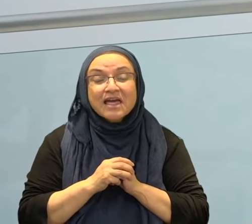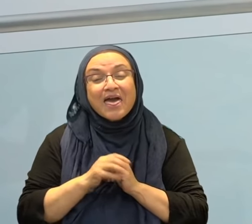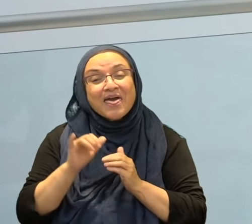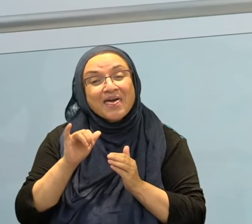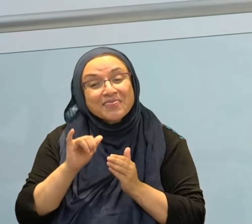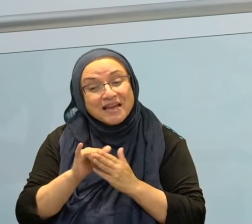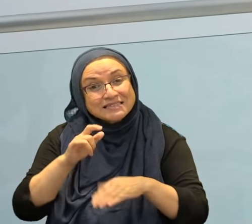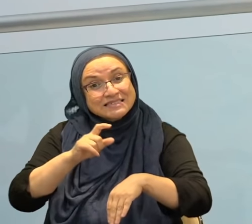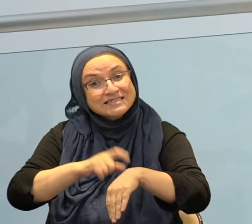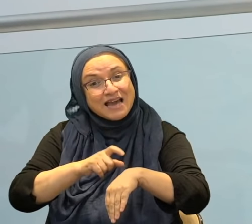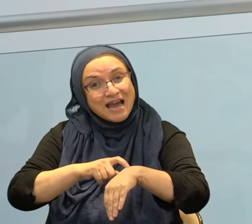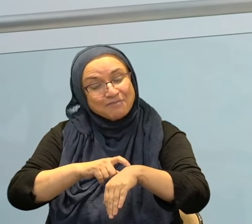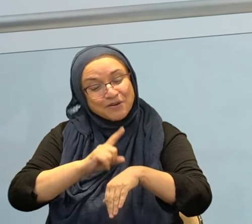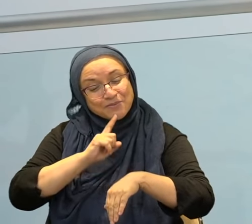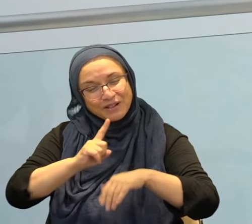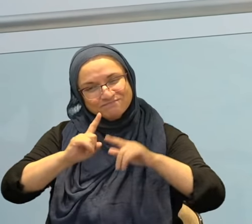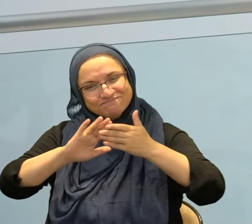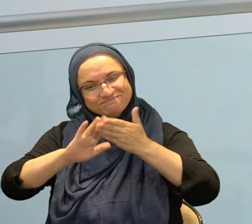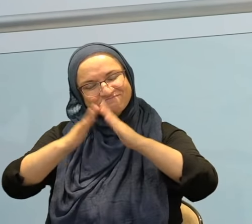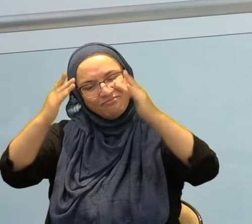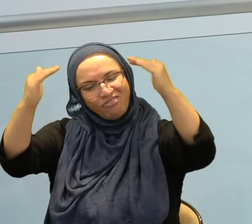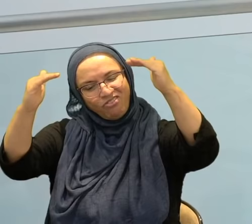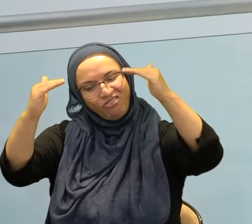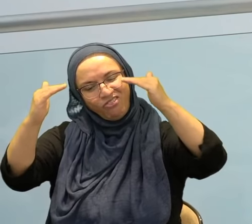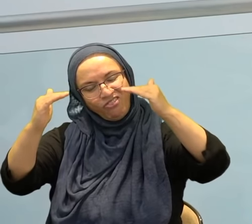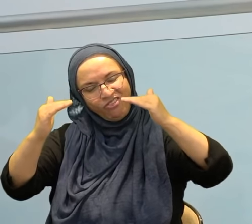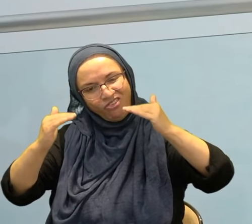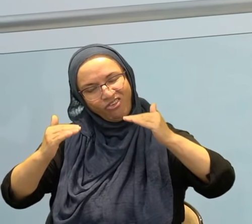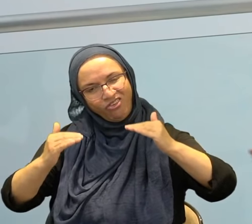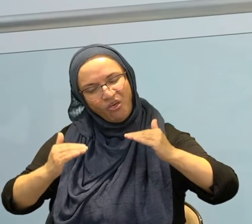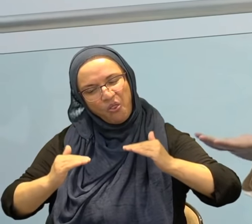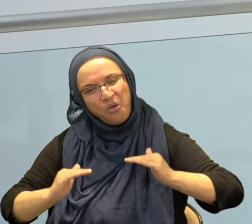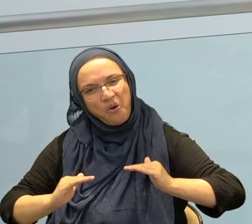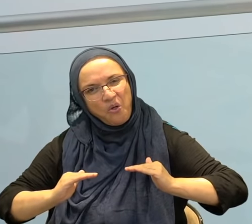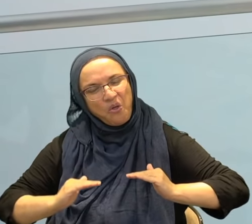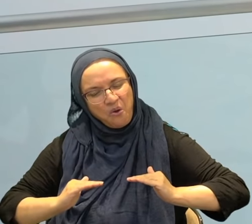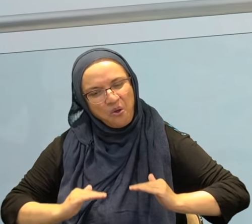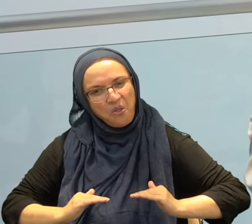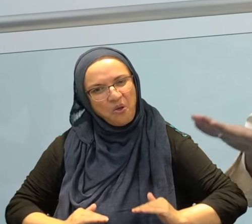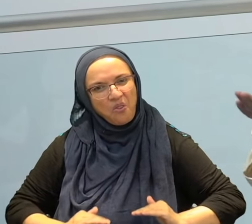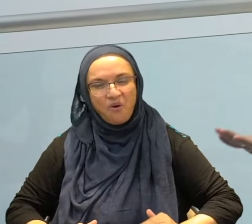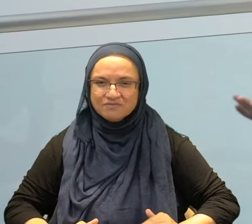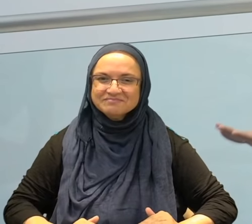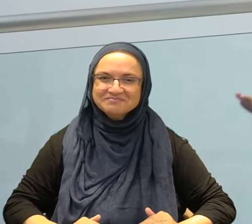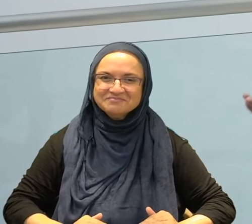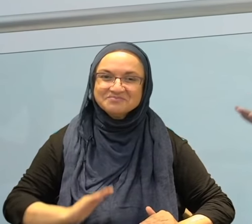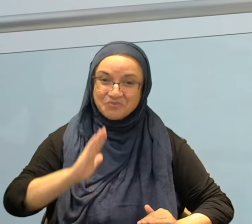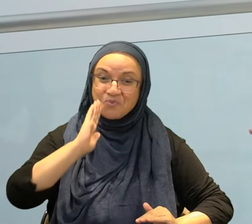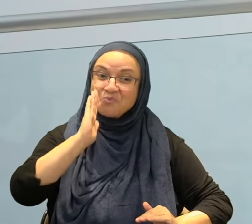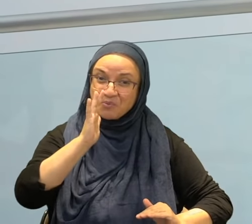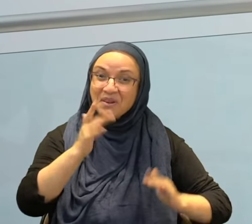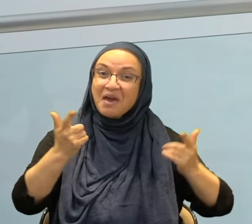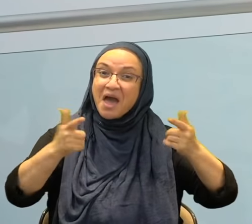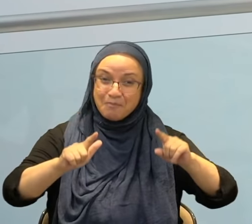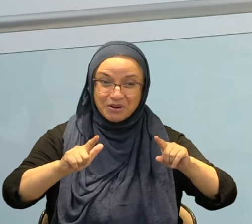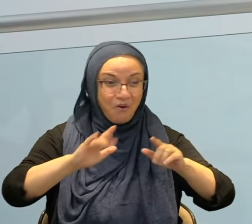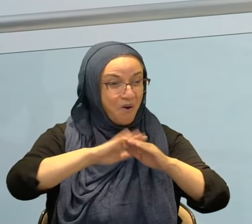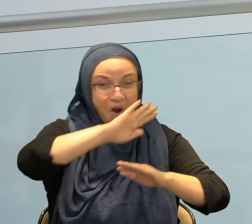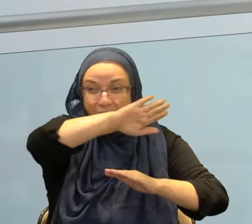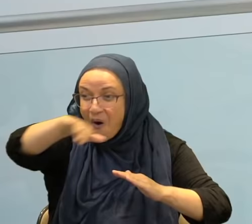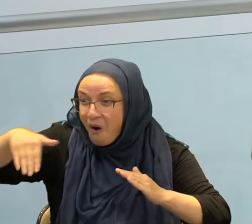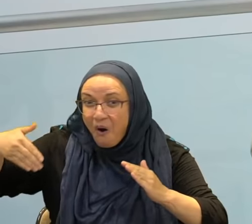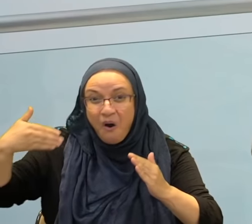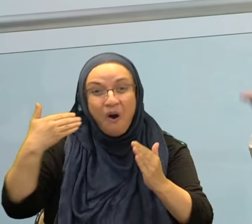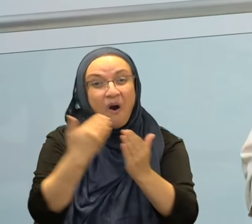undoubtedly there is a point that all of us will reach that will be our lowest point and it doesn't necessarily need to be our